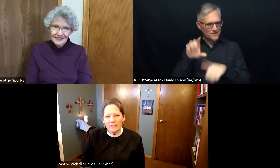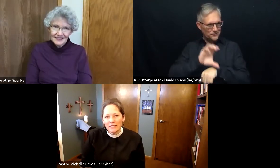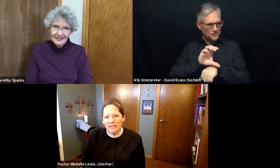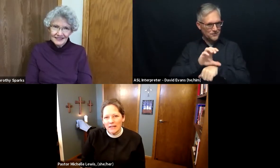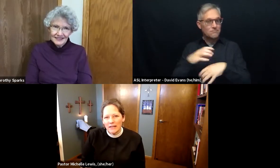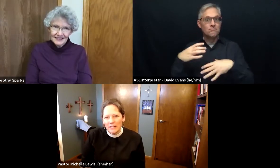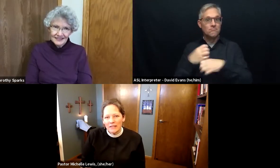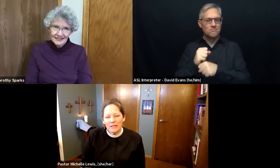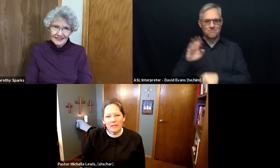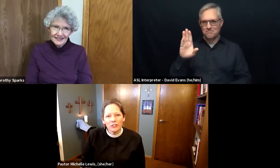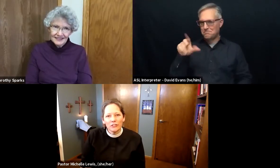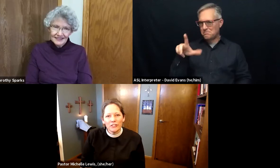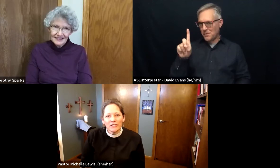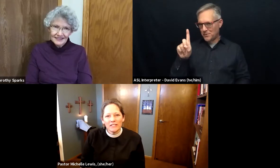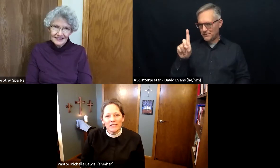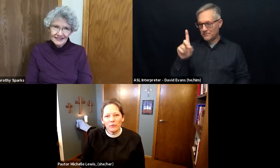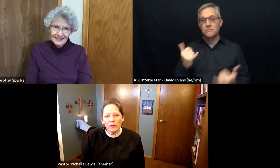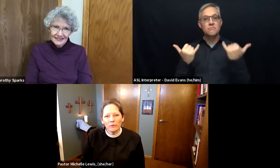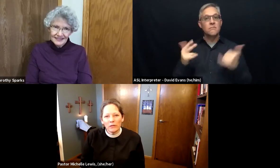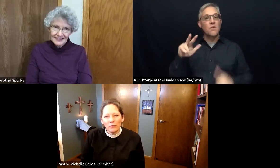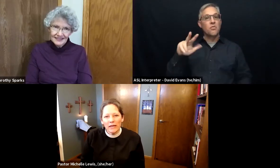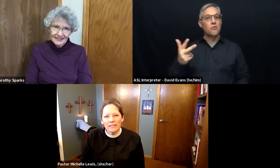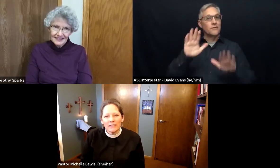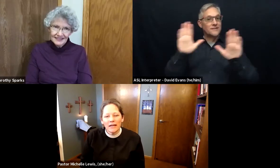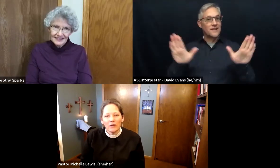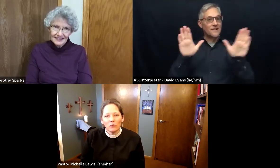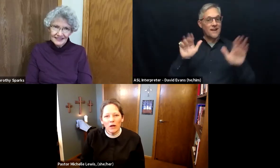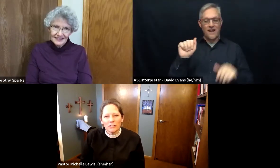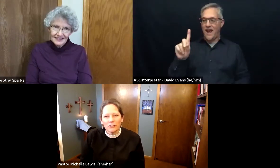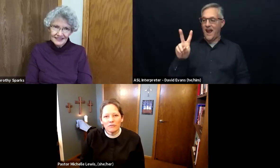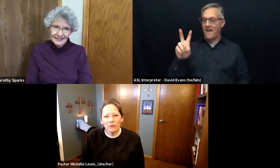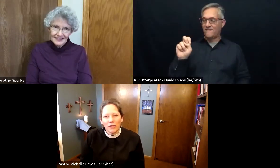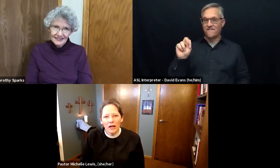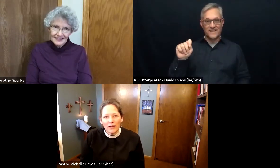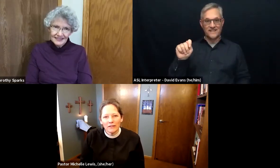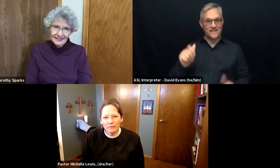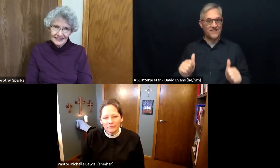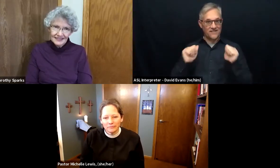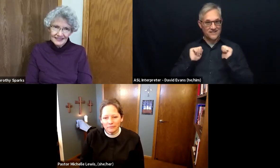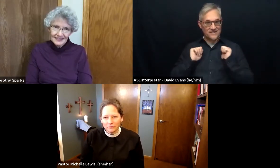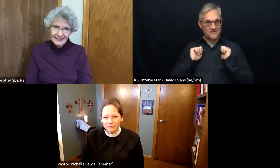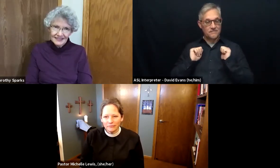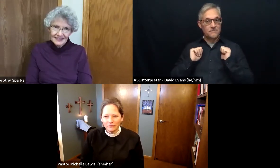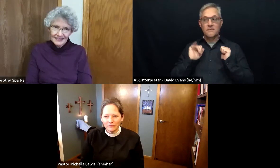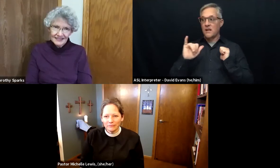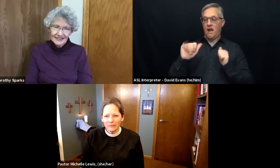Advent, the church season when we wait and watch for God.